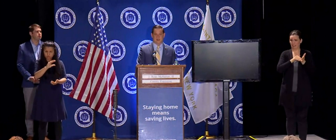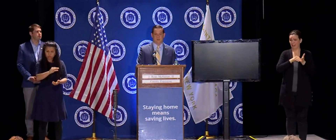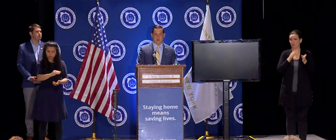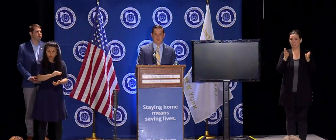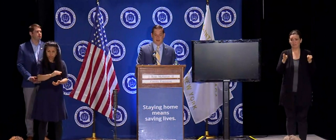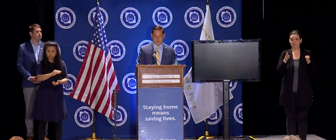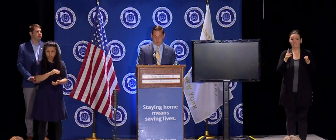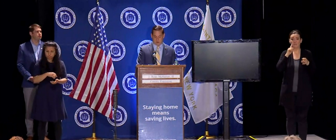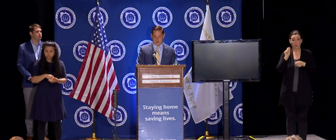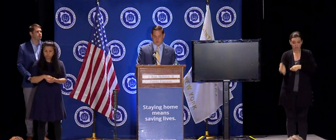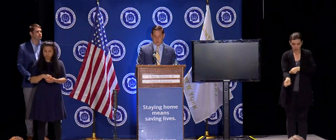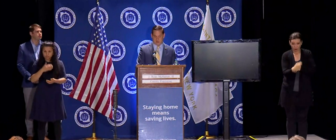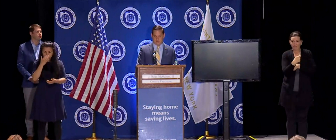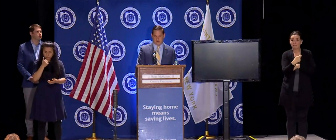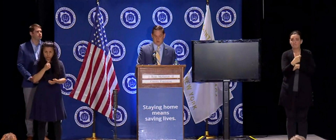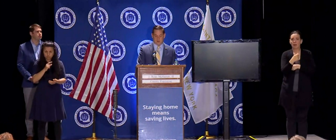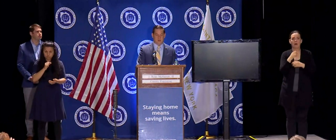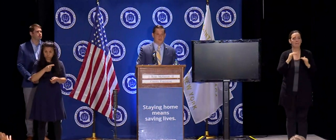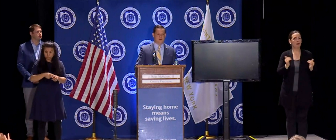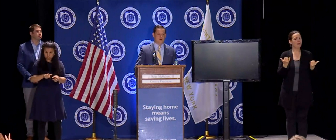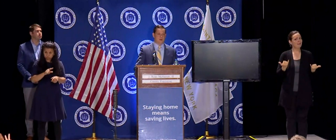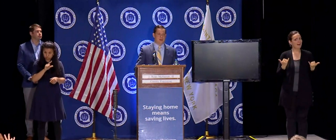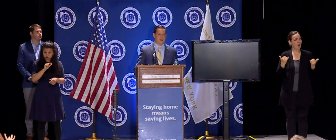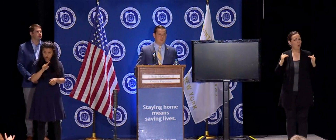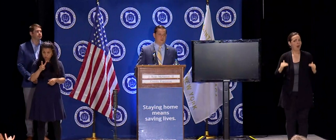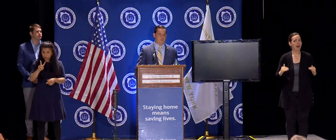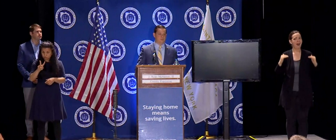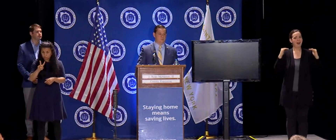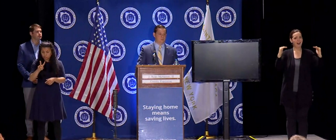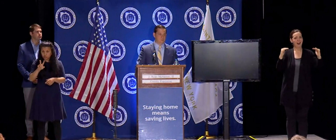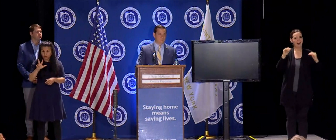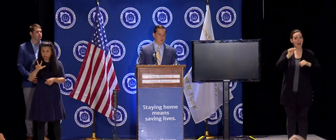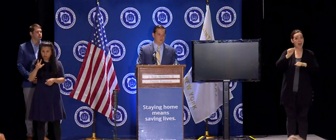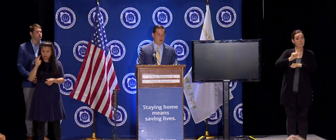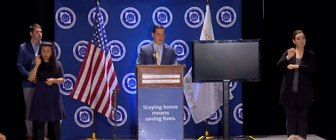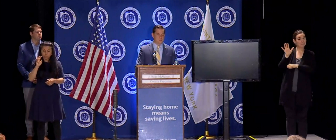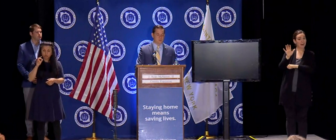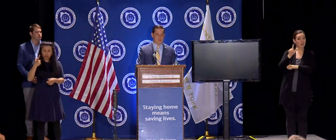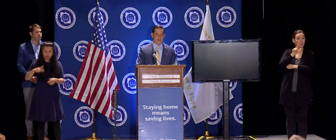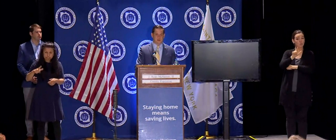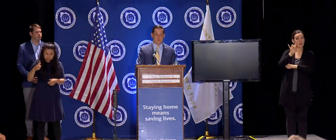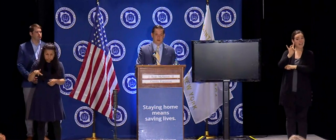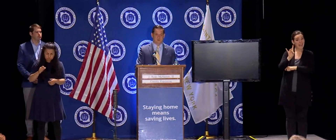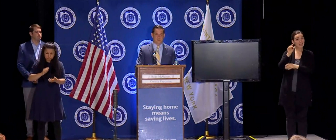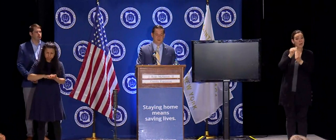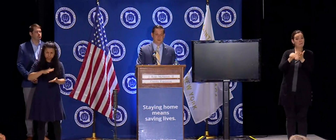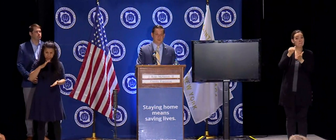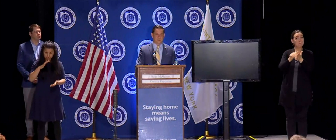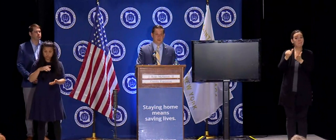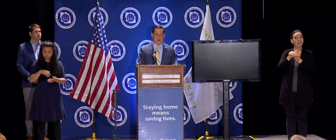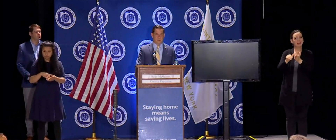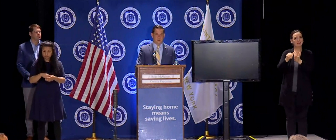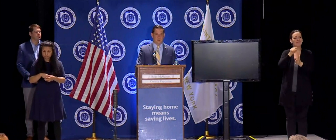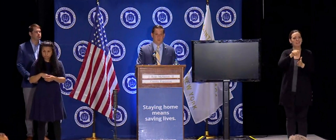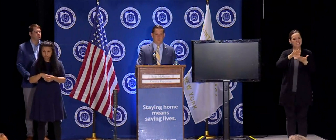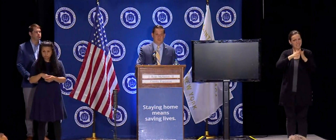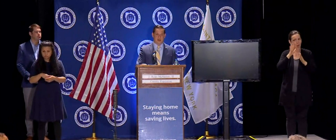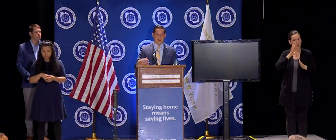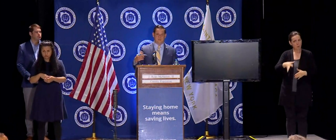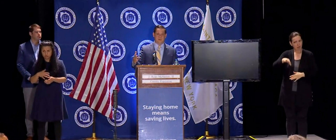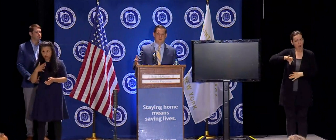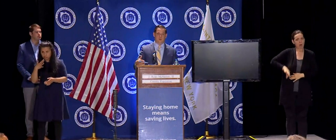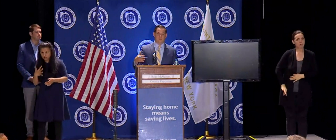over that same period of time will pay us $28,708,000. So for us, besides all the benefits that come